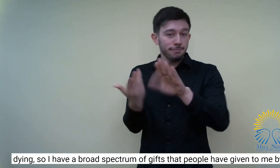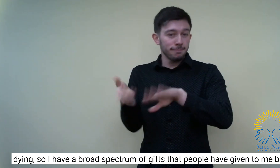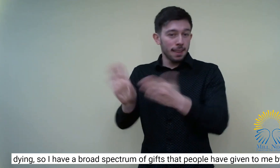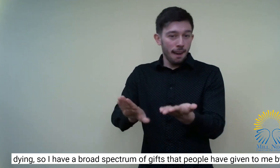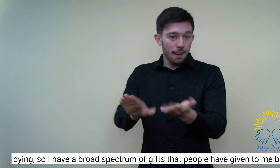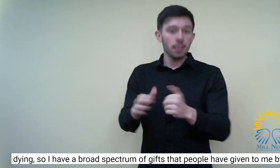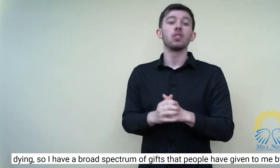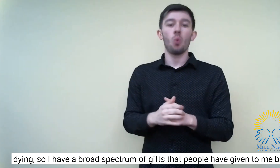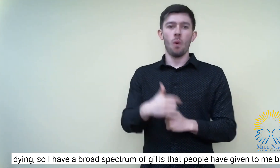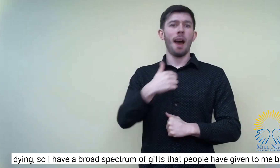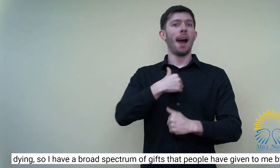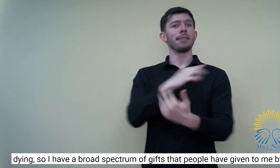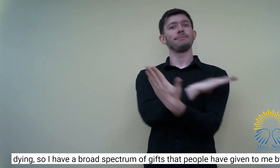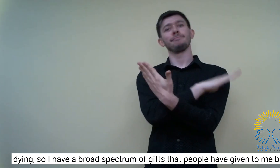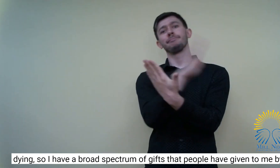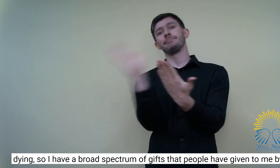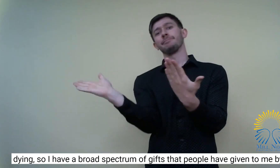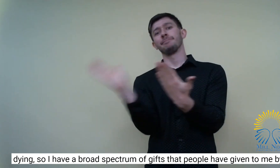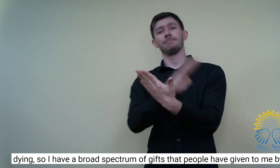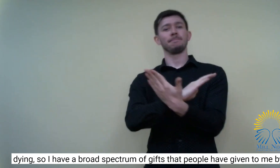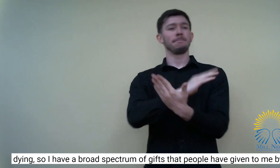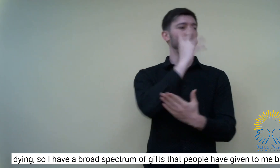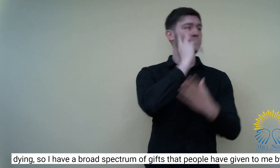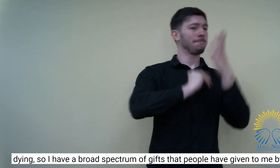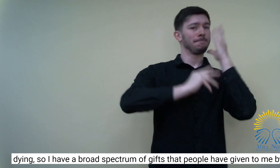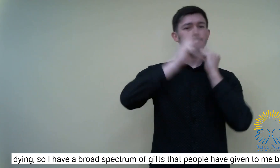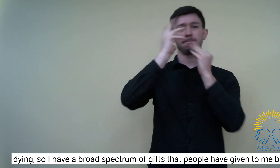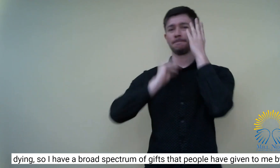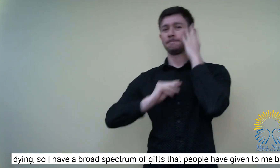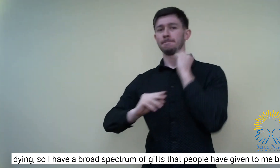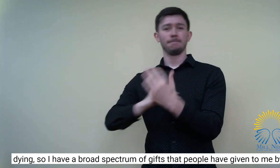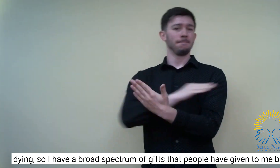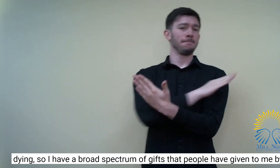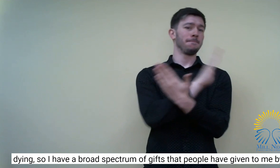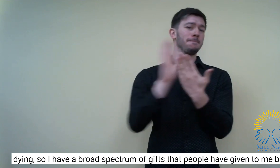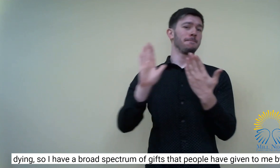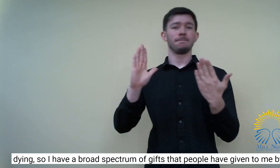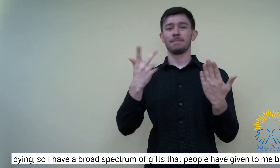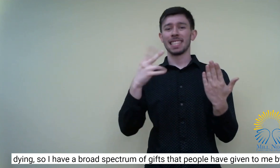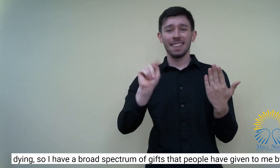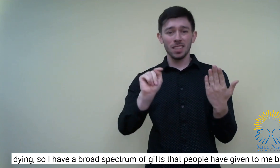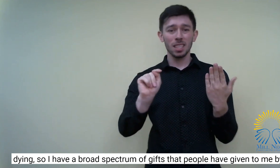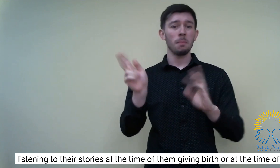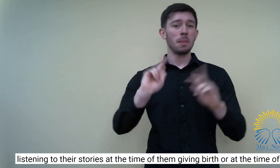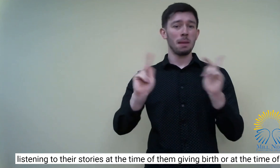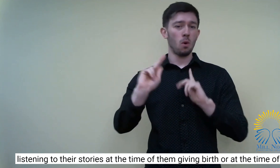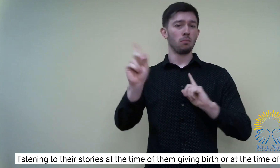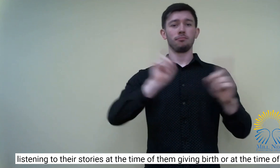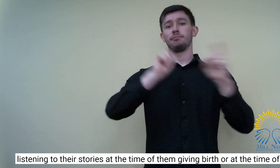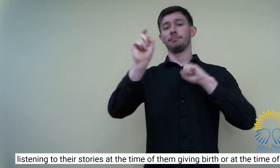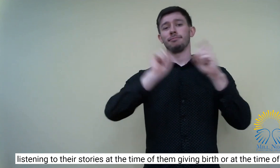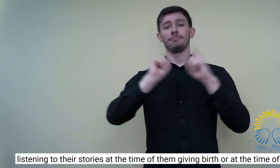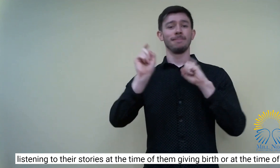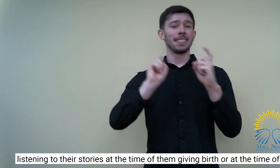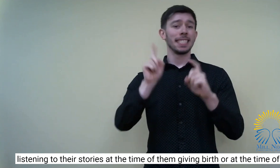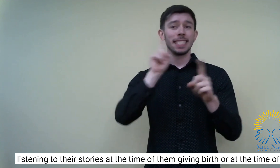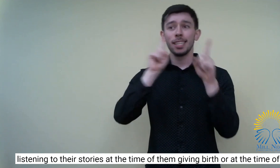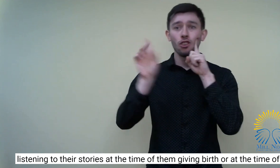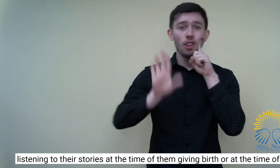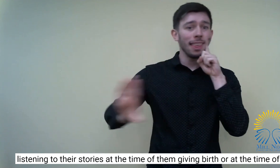broad spectrum of gifts that people have given to me by listening to their stories at the time of